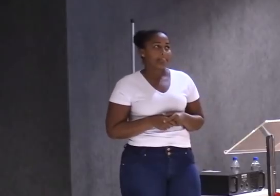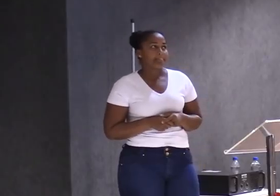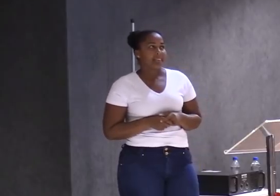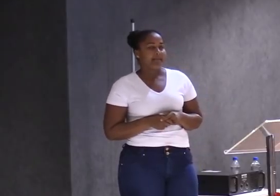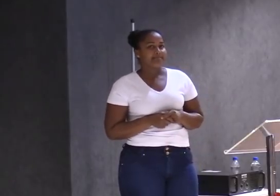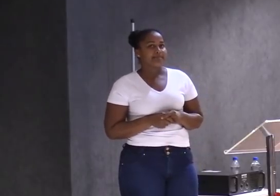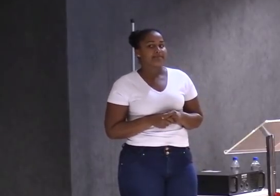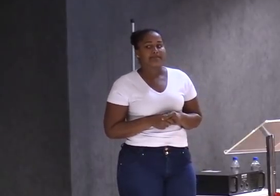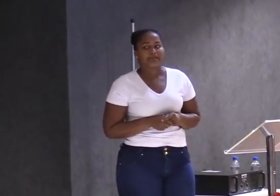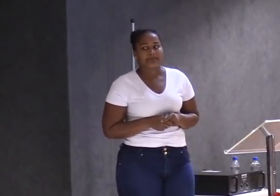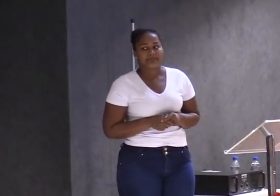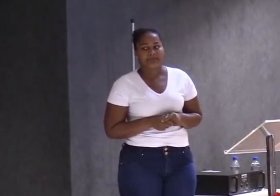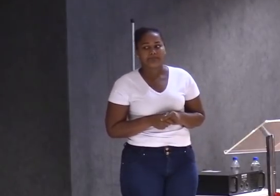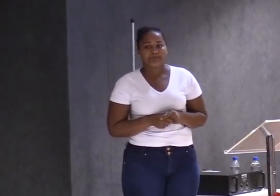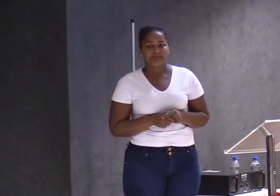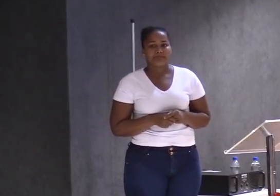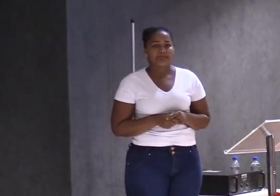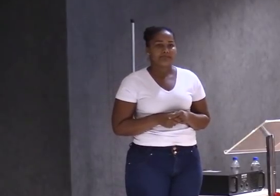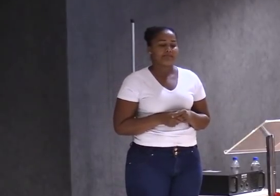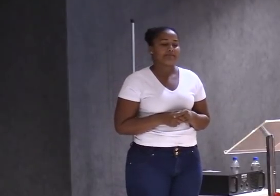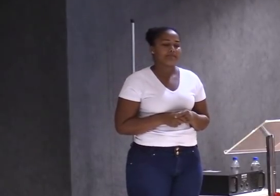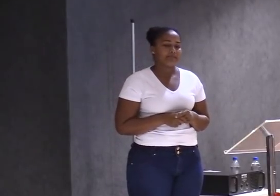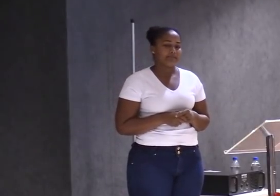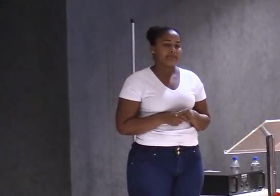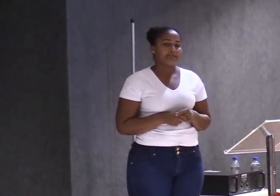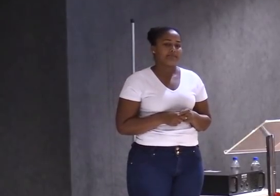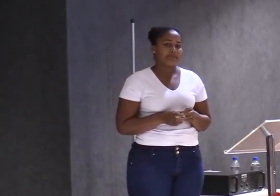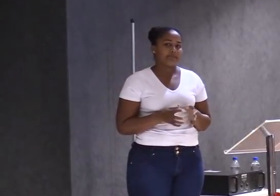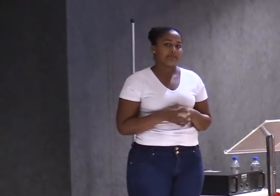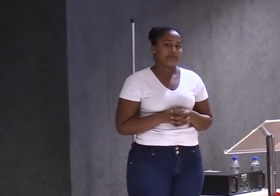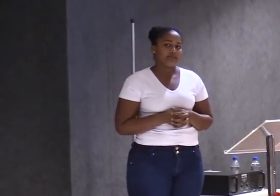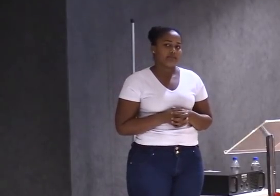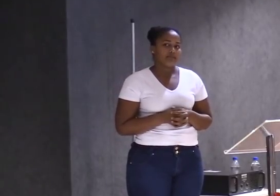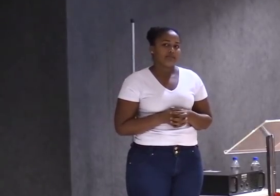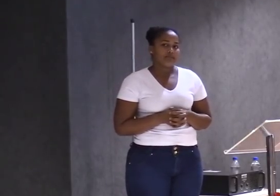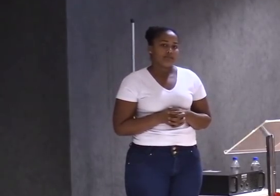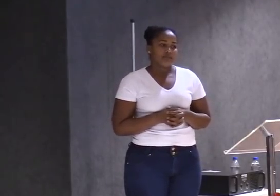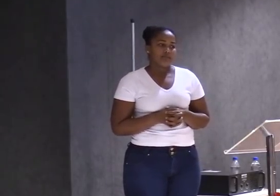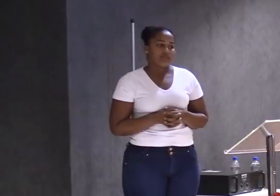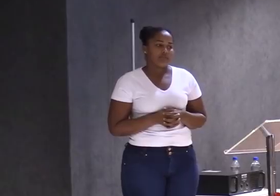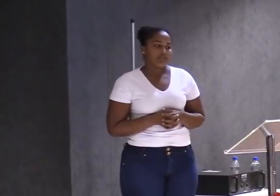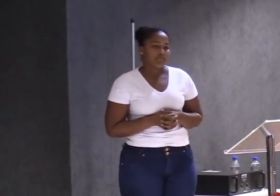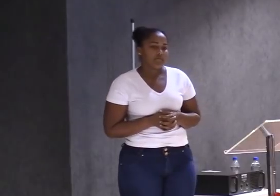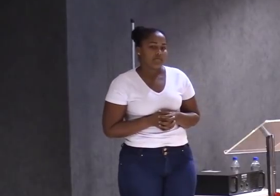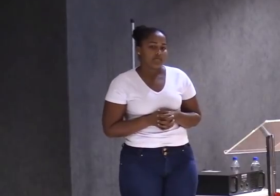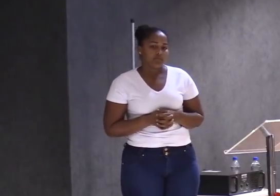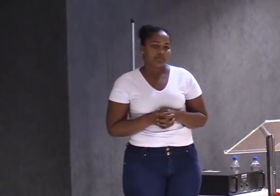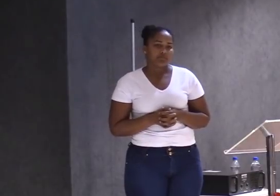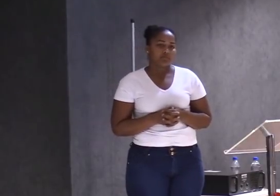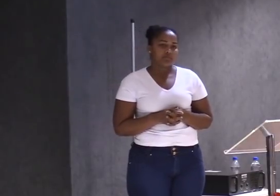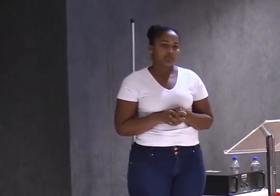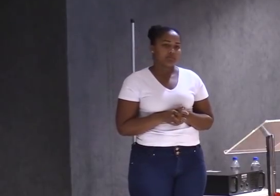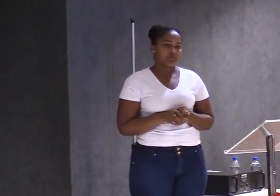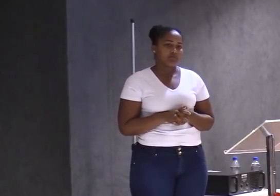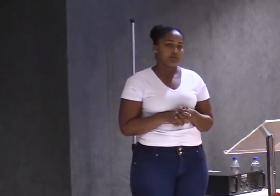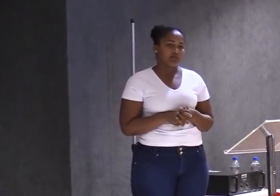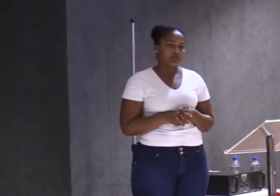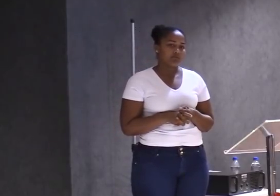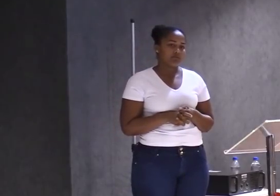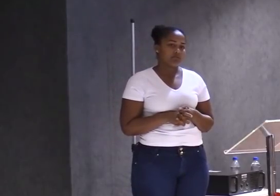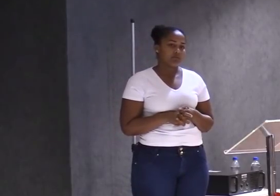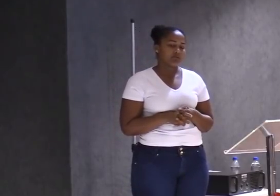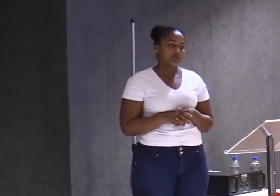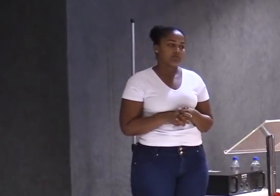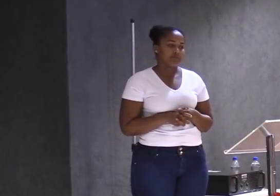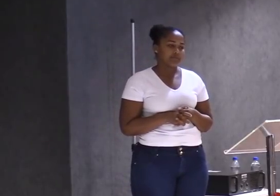of the students alongside the process and not only in the last stage when they have an exam or some kind of